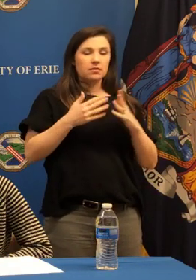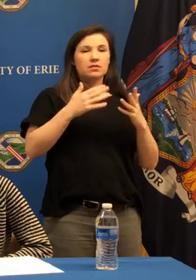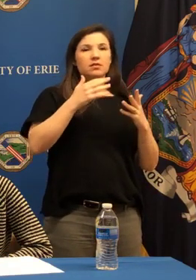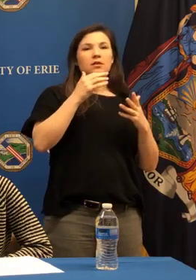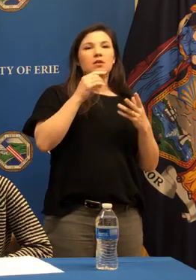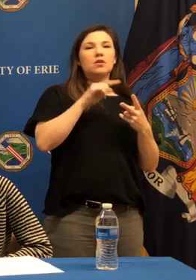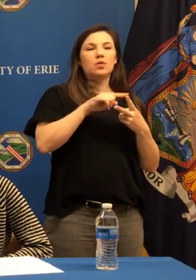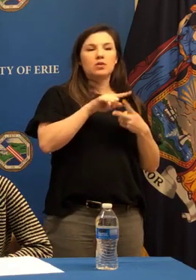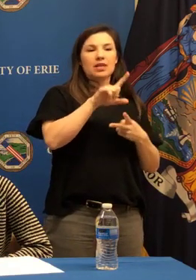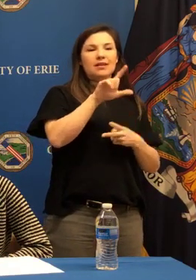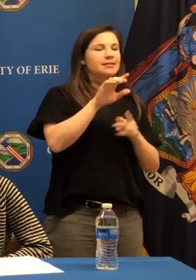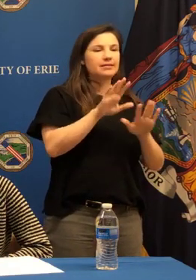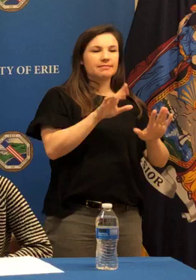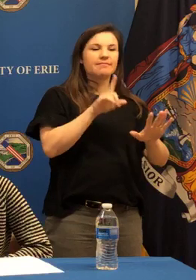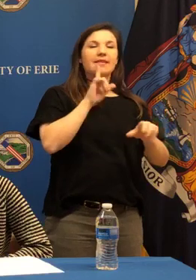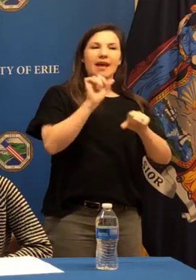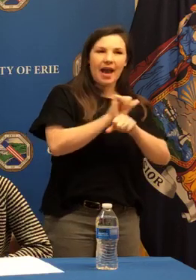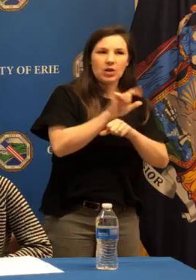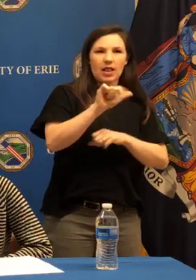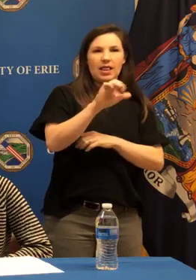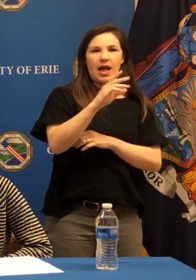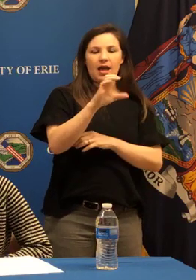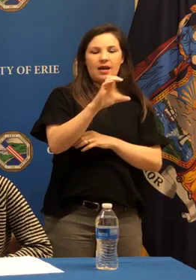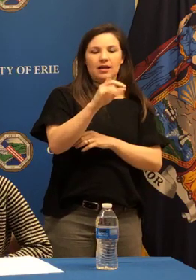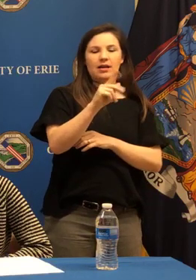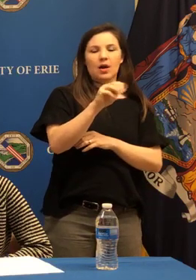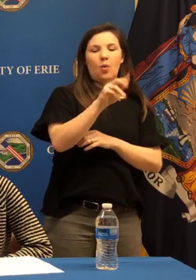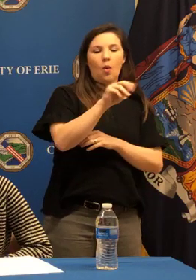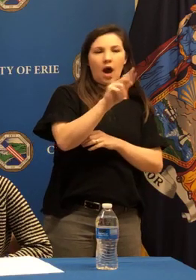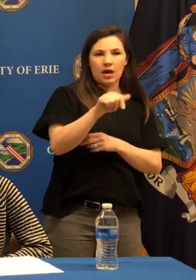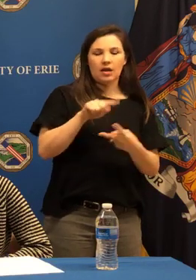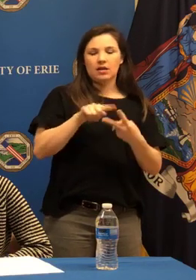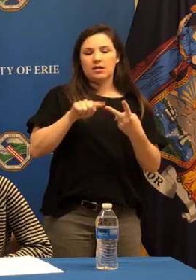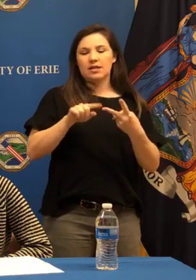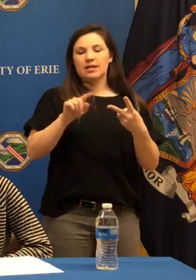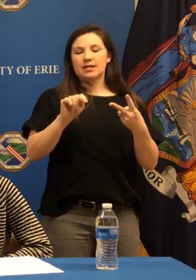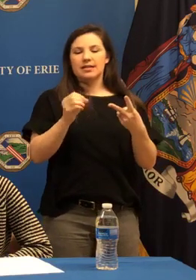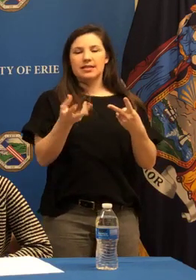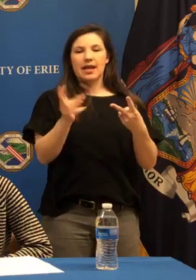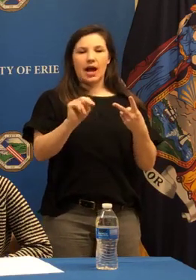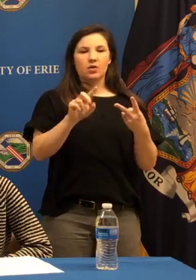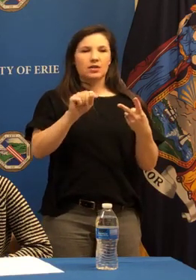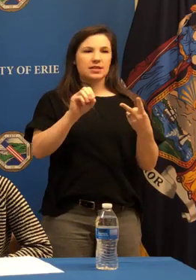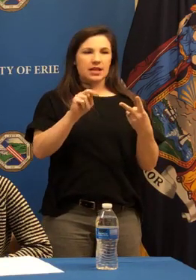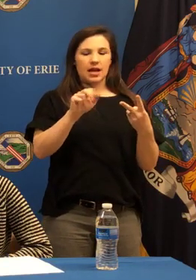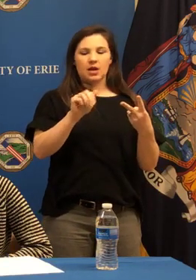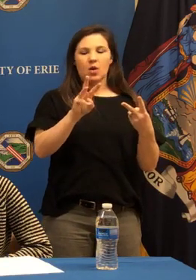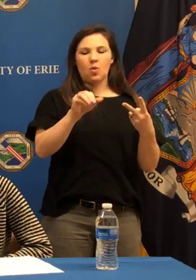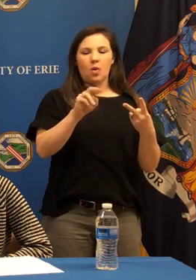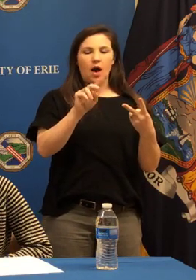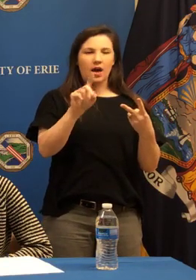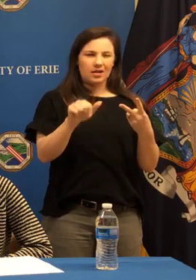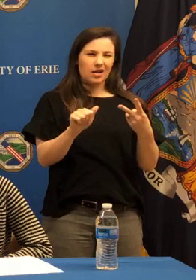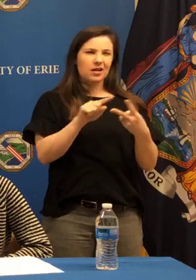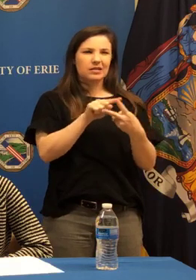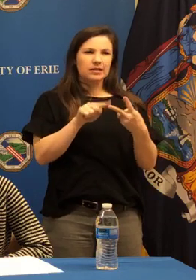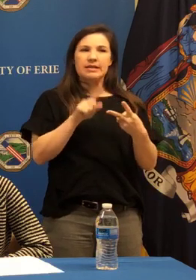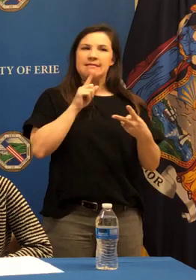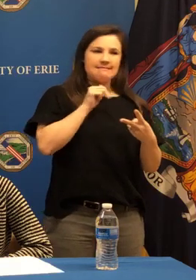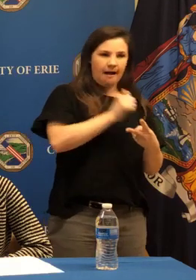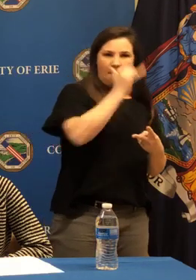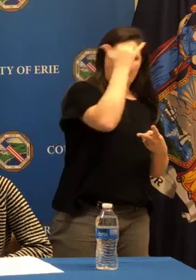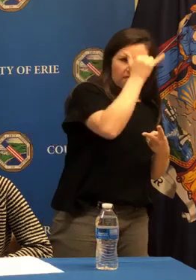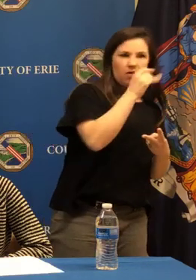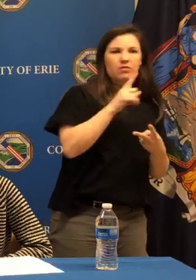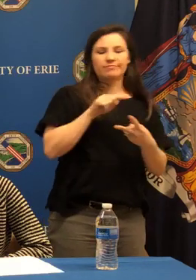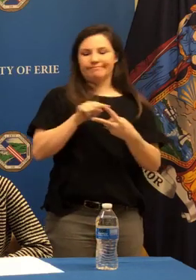City of Lackawanna, and the other one was the town of Tonawanda. So we want people to understand that it's a fluid situation, and as we develop more information